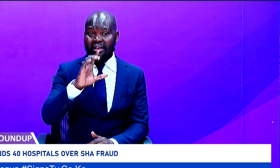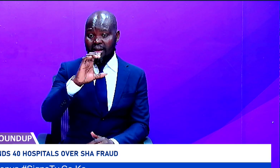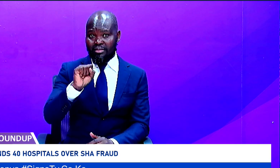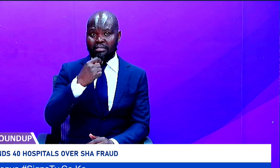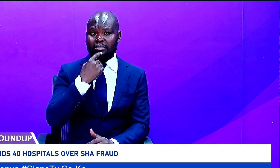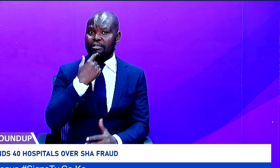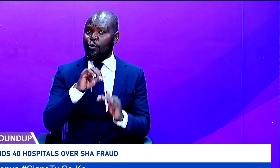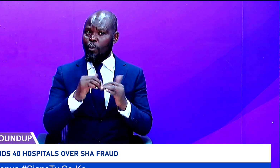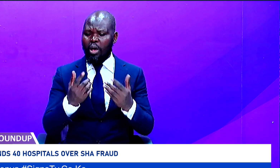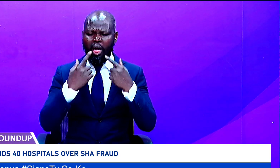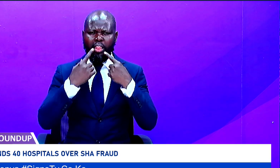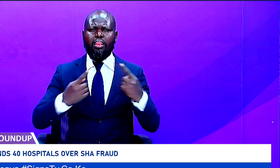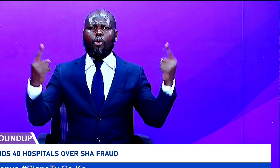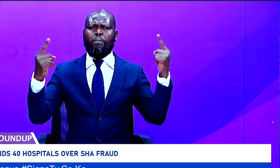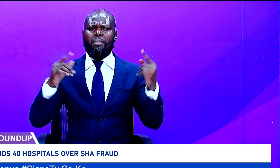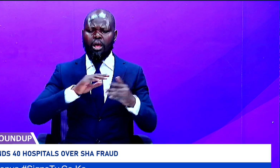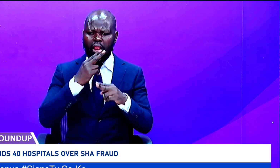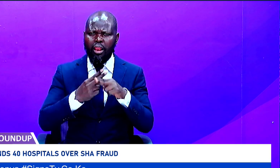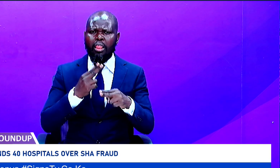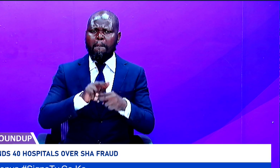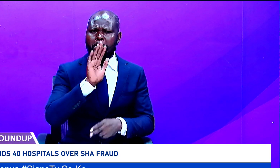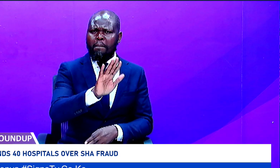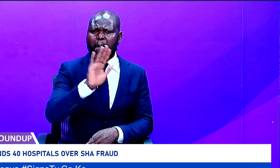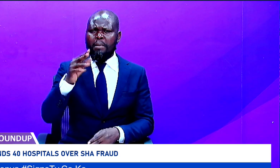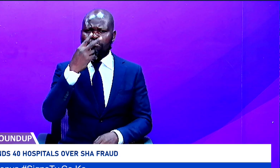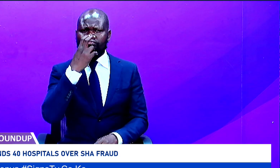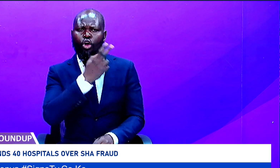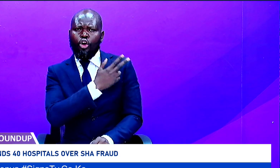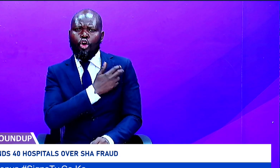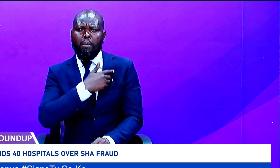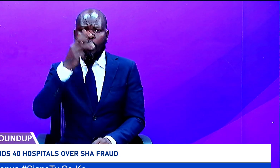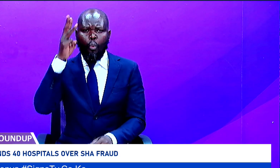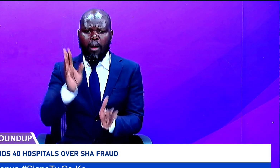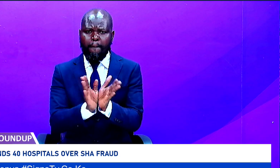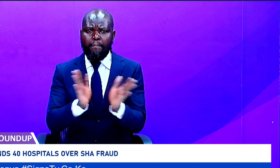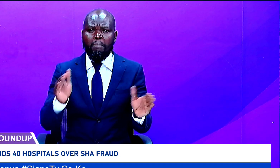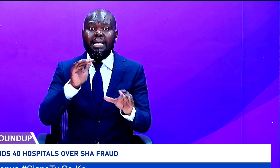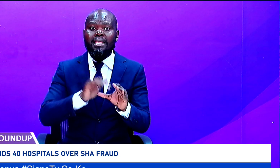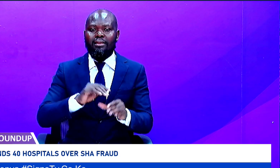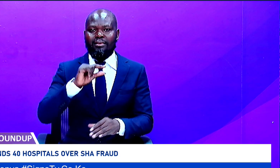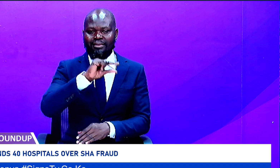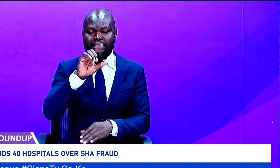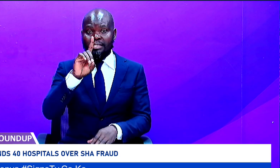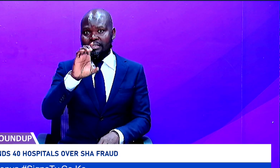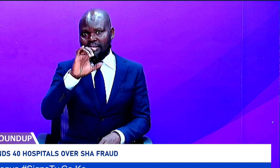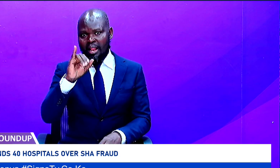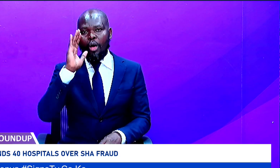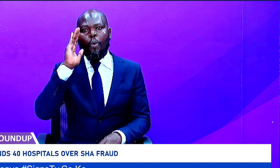will be published in the Gazette notice after the DCI investigations, and he added that the ministry has handed over